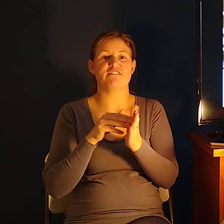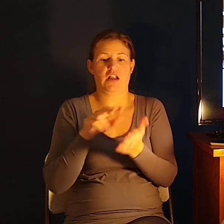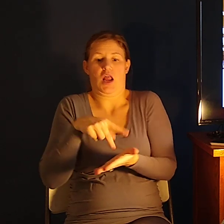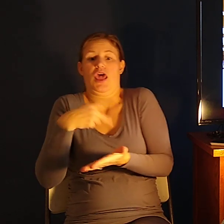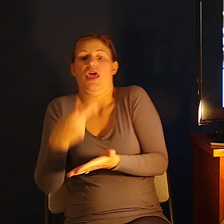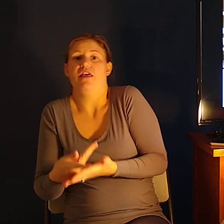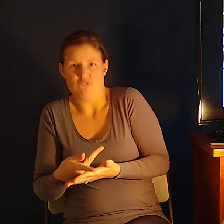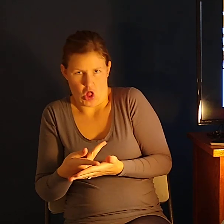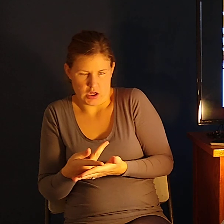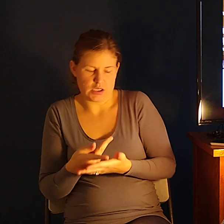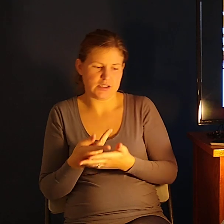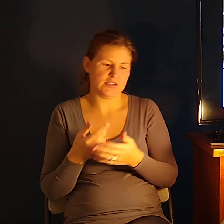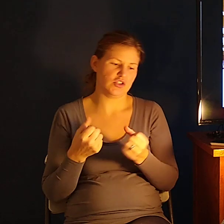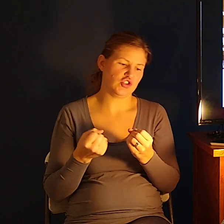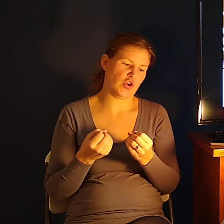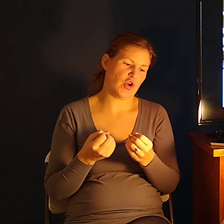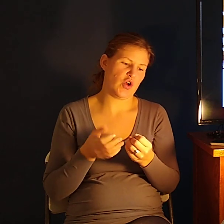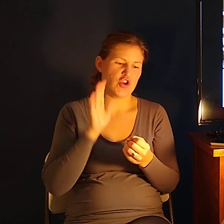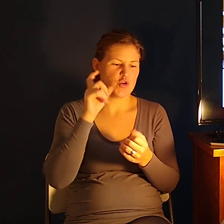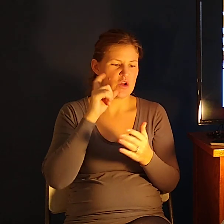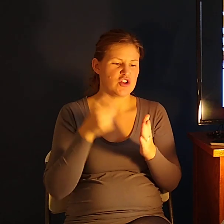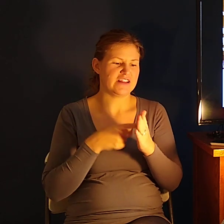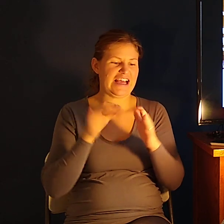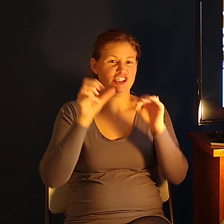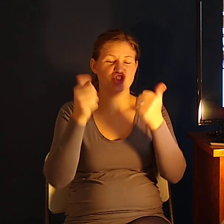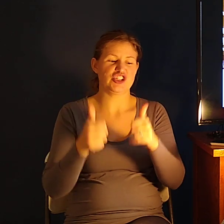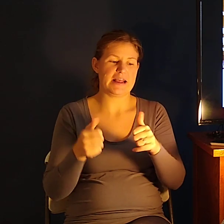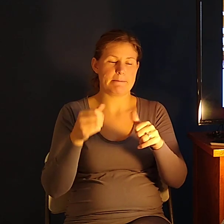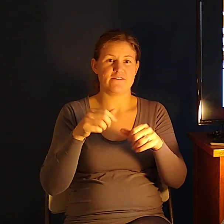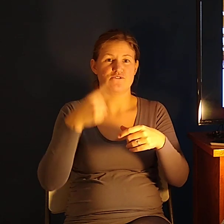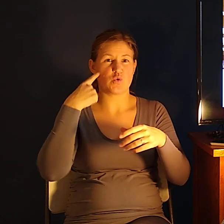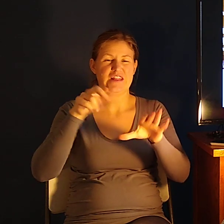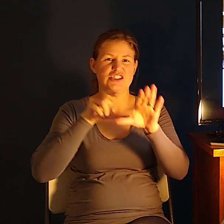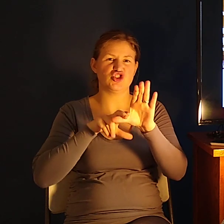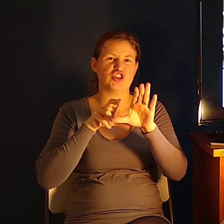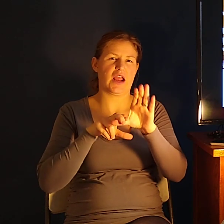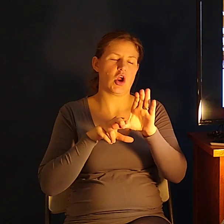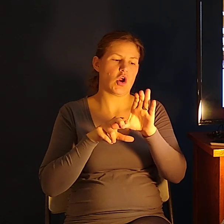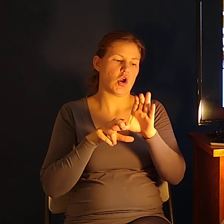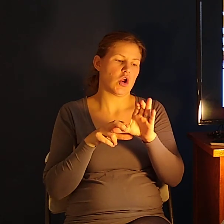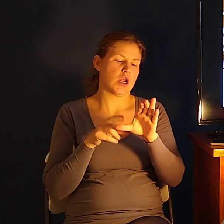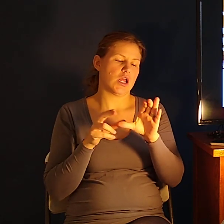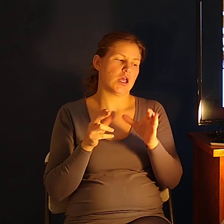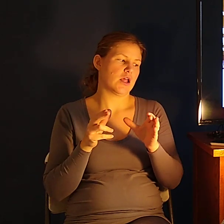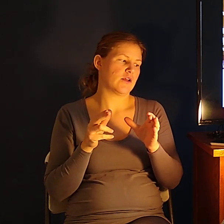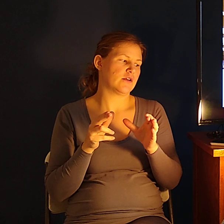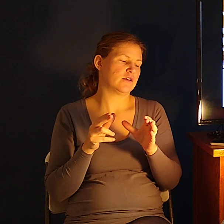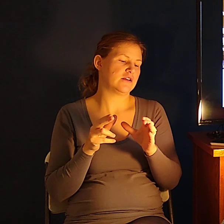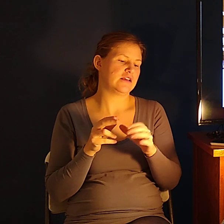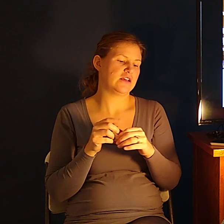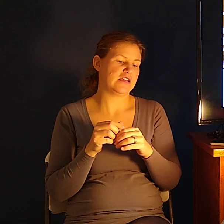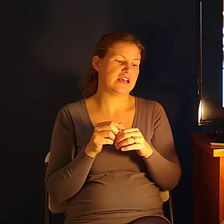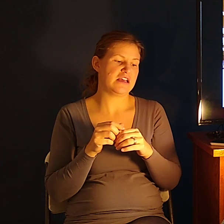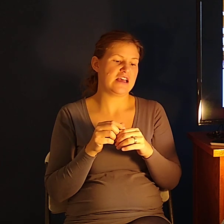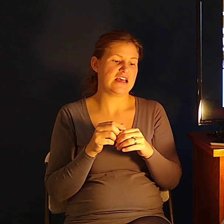ground. But you'll notice how that shape in the chair is carried through even to the